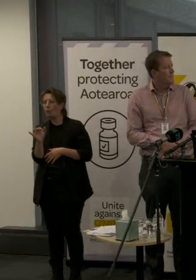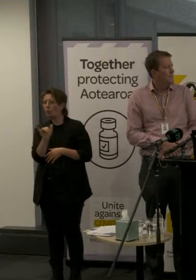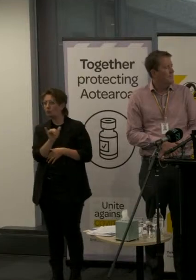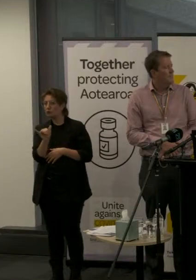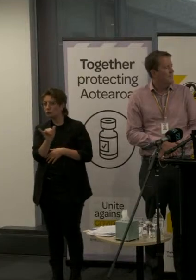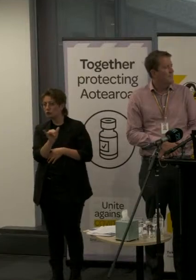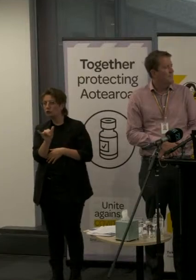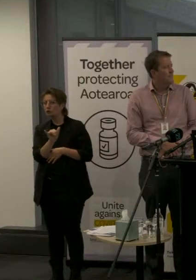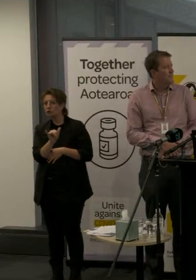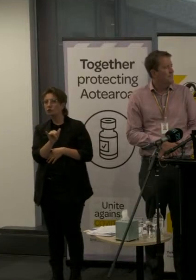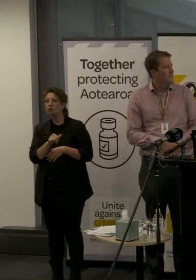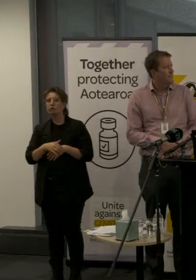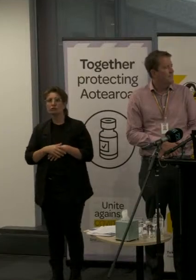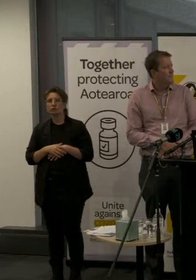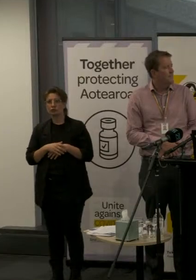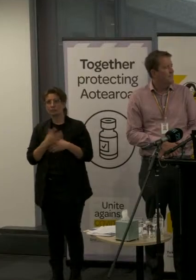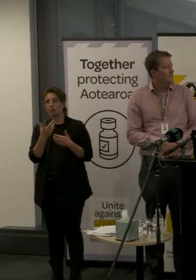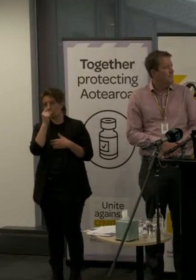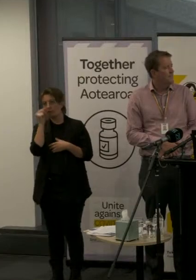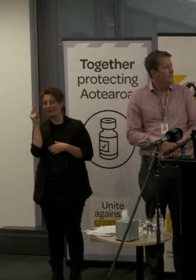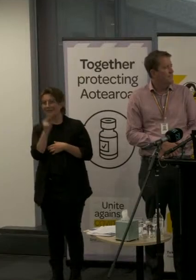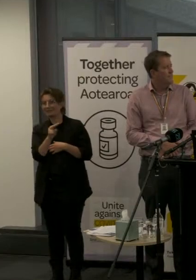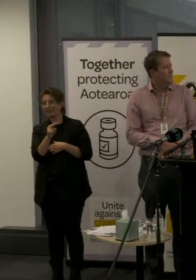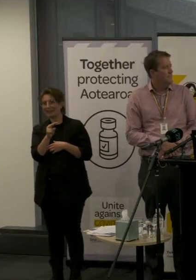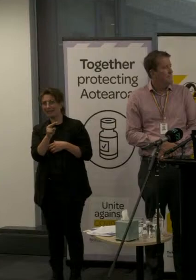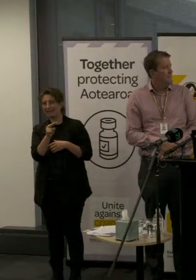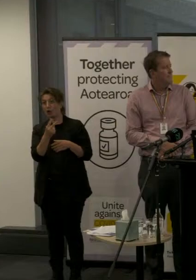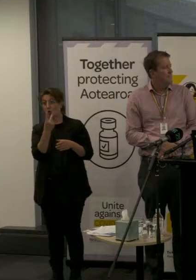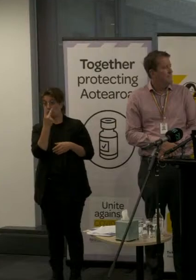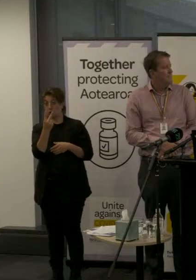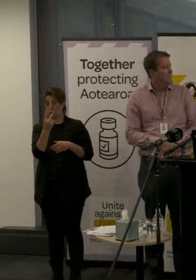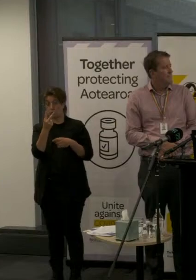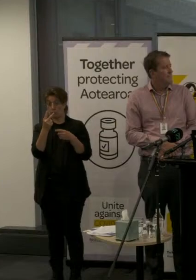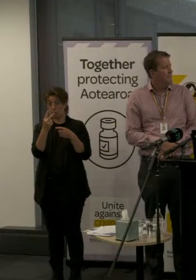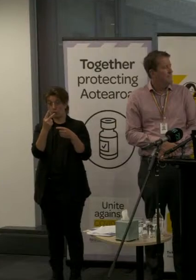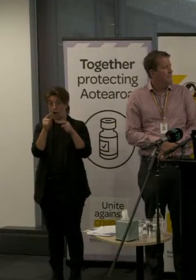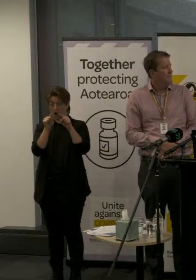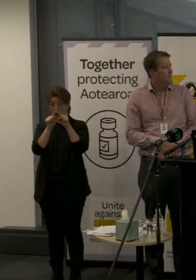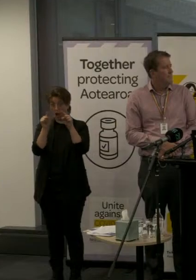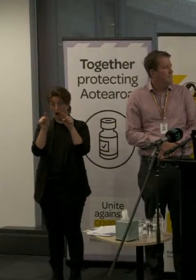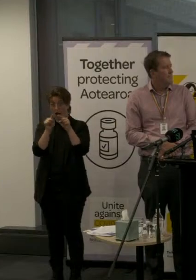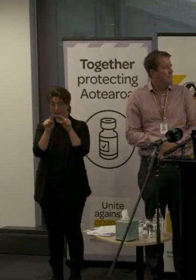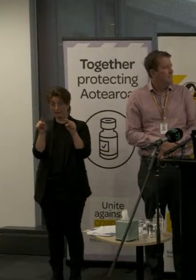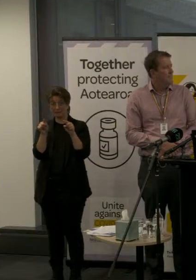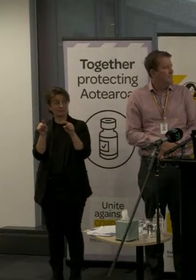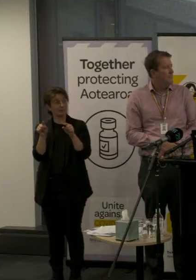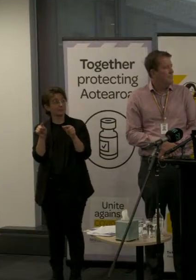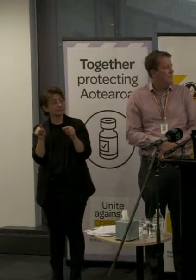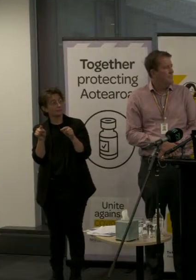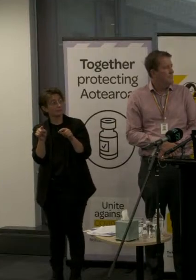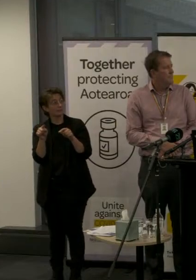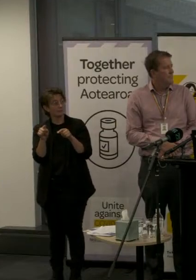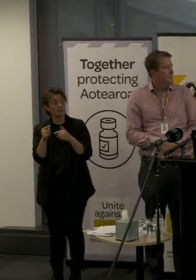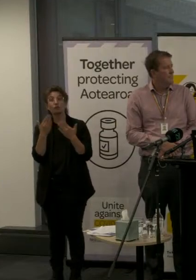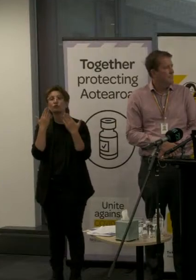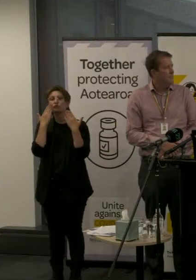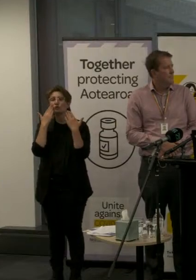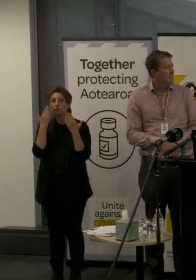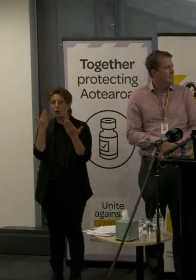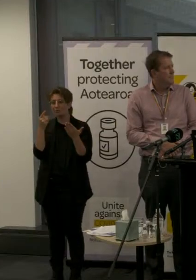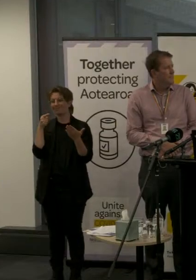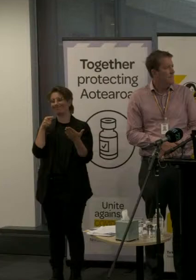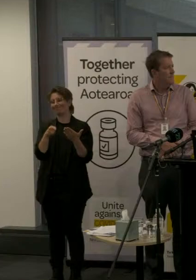test line are visible, then that indicates that that it's been